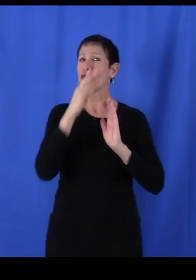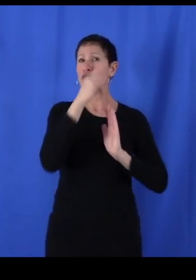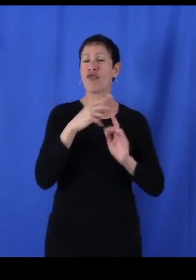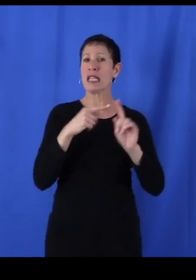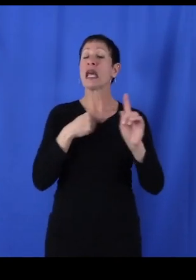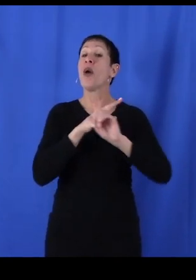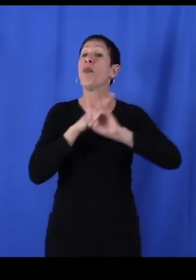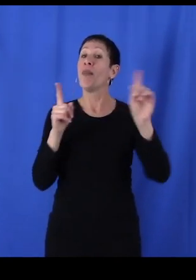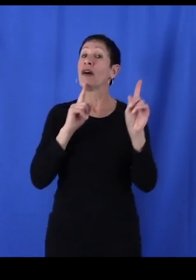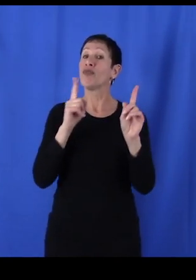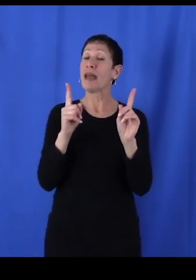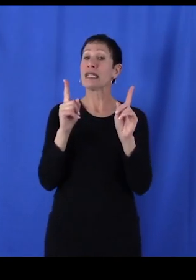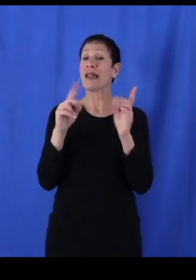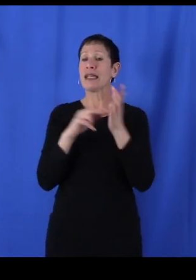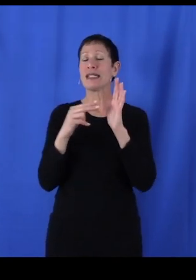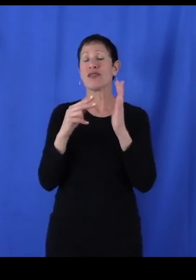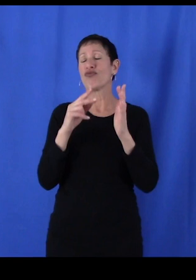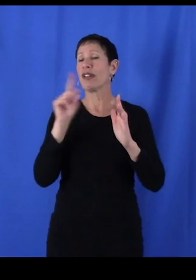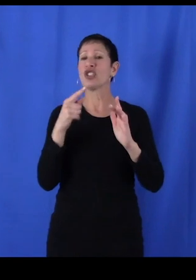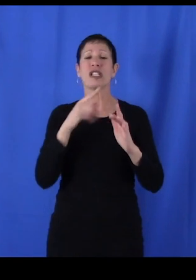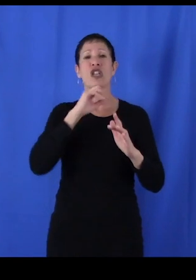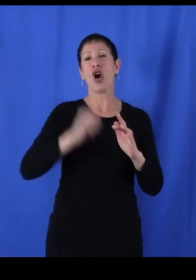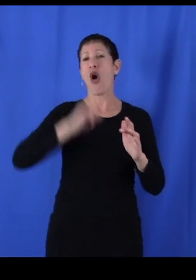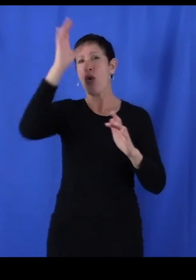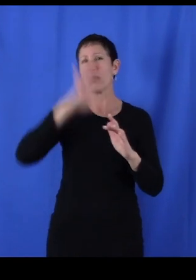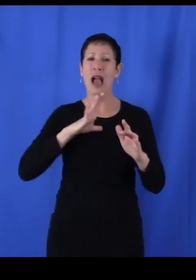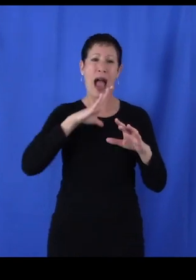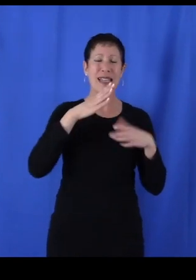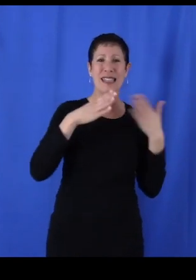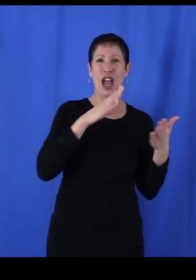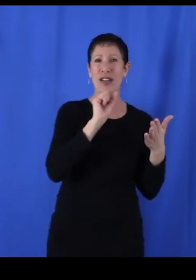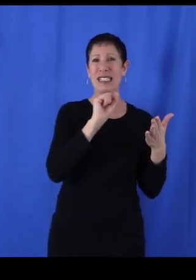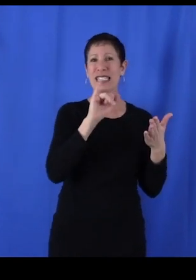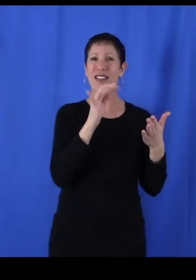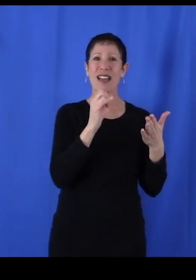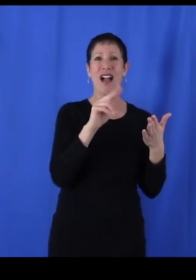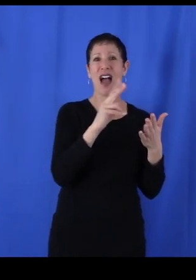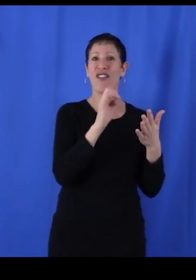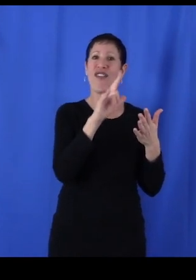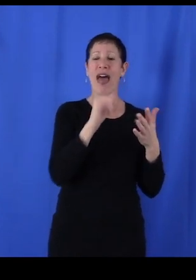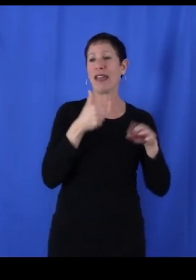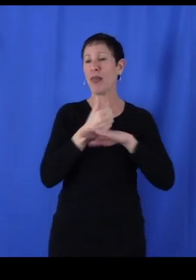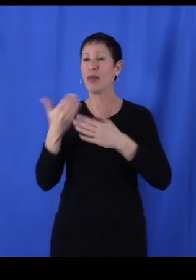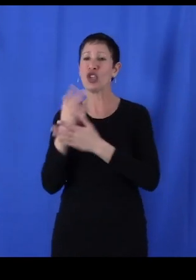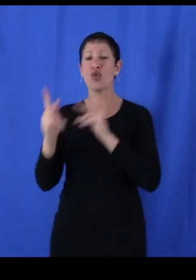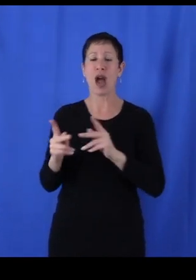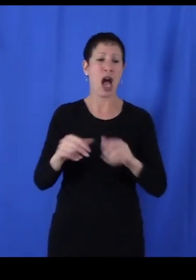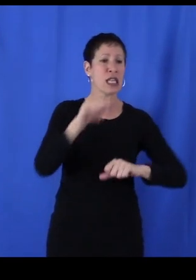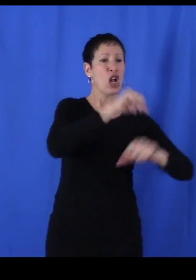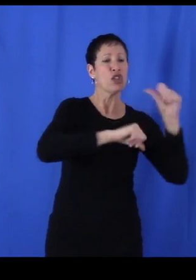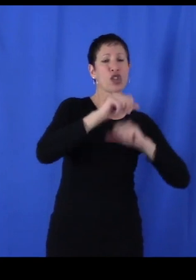old guys in Silicon Valley blaming the new guys, the social media folk blaming the trolls,